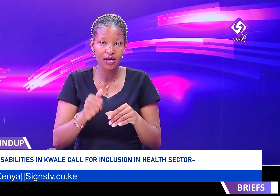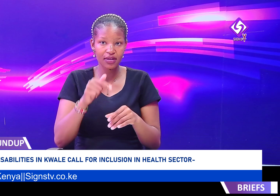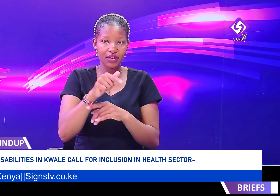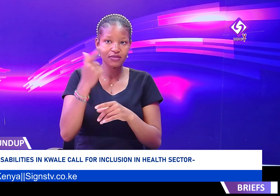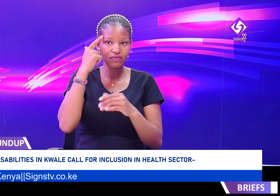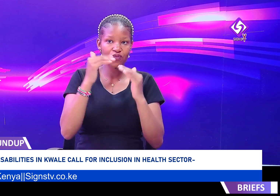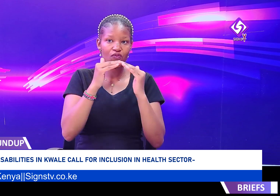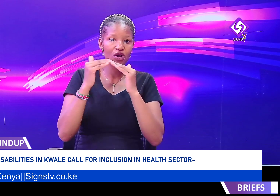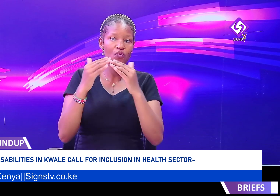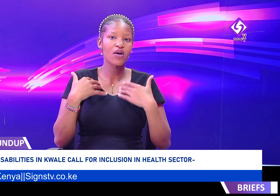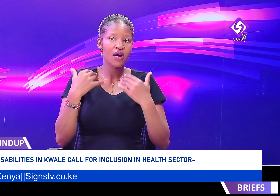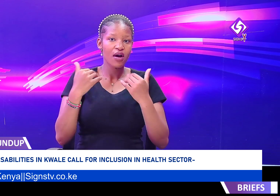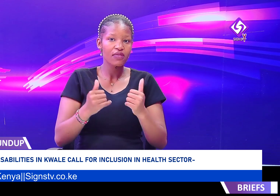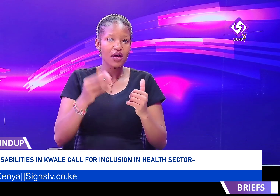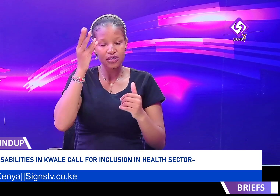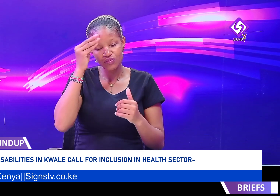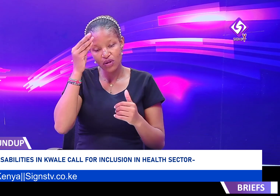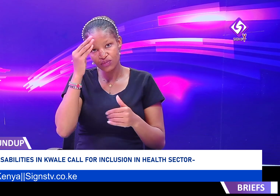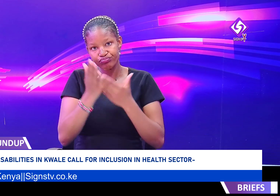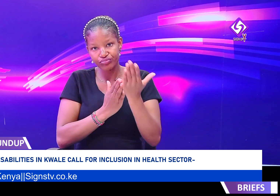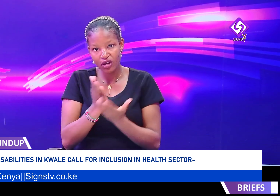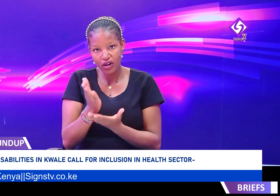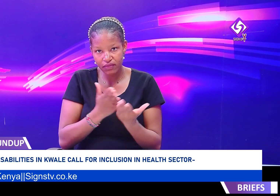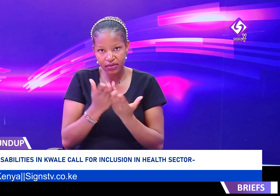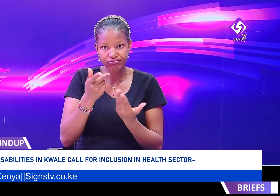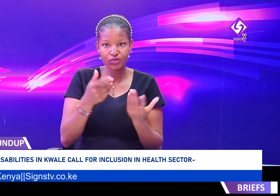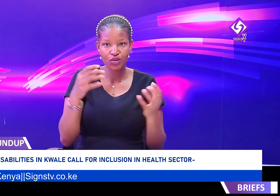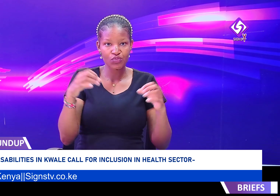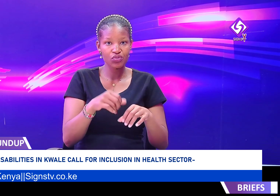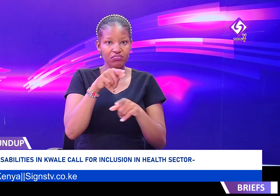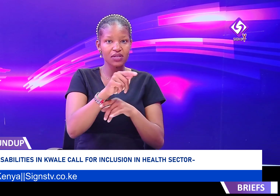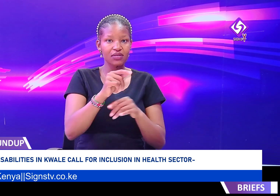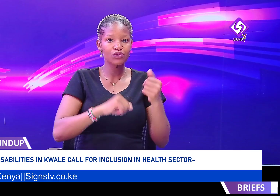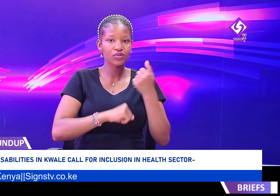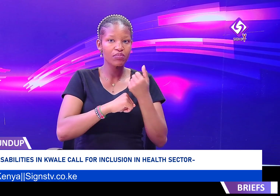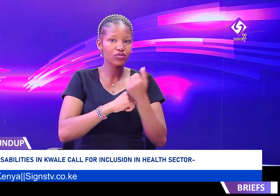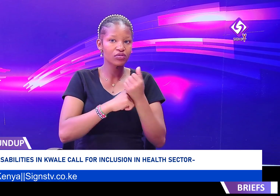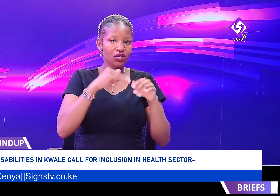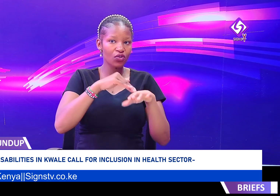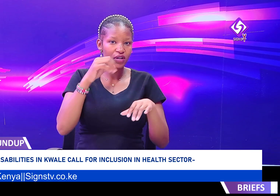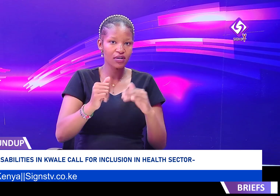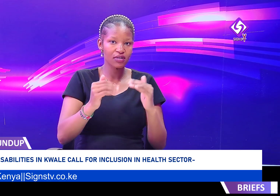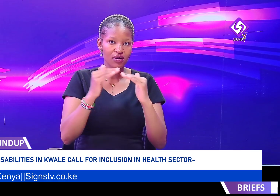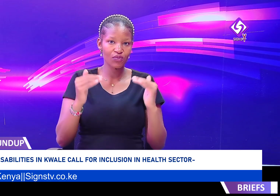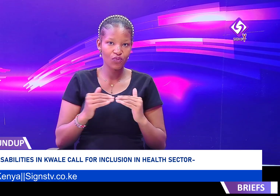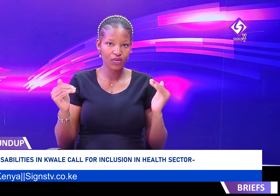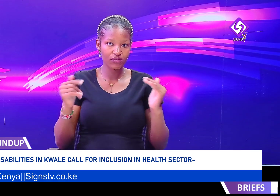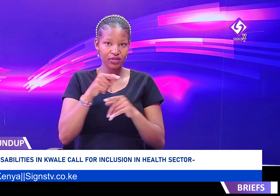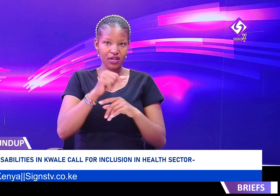Many reported facing challenges in accessing quality health and education services, citing inadequate support at